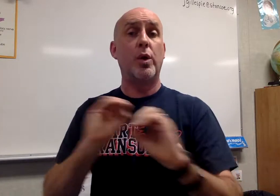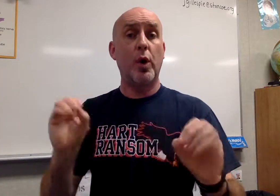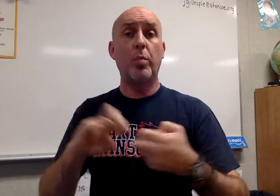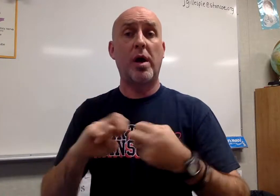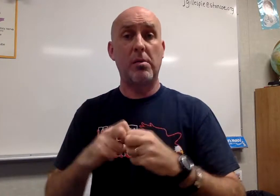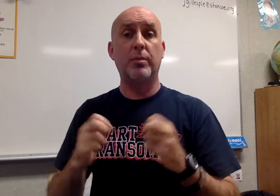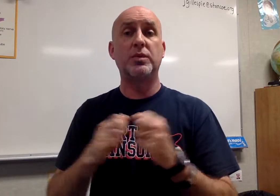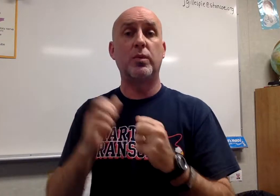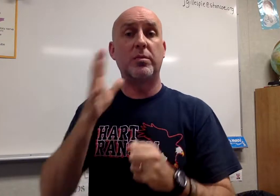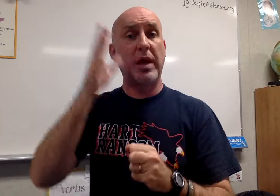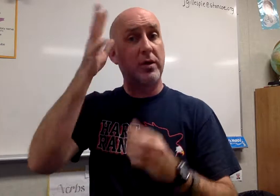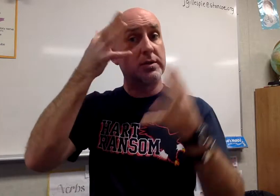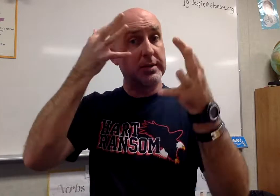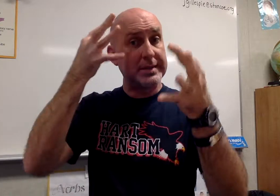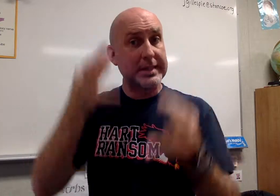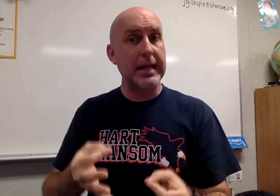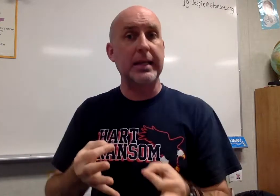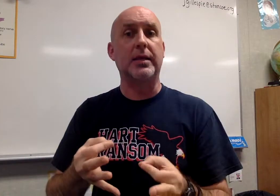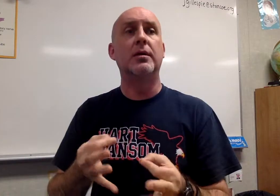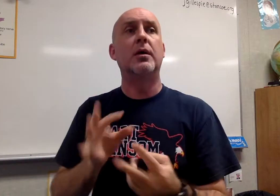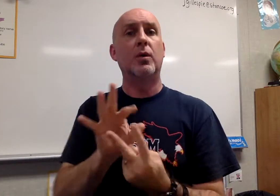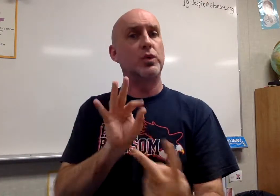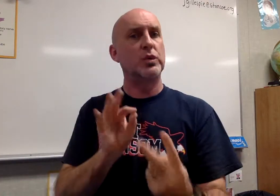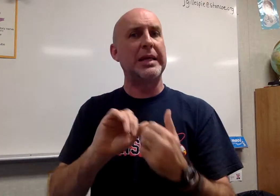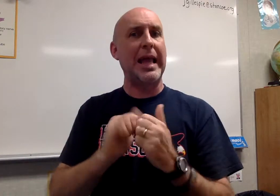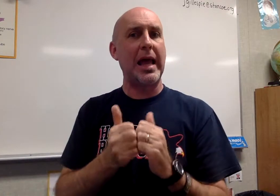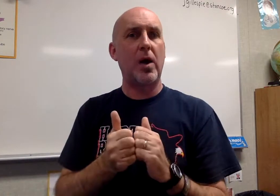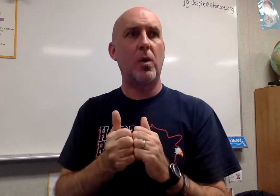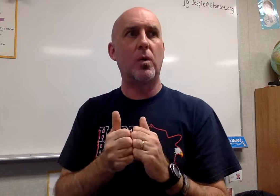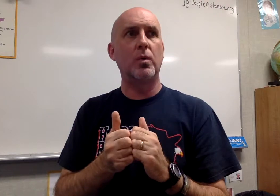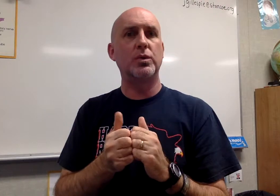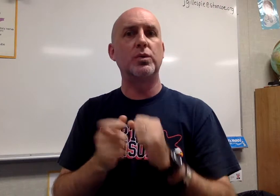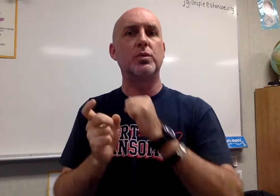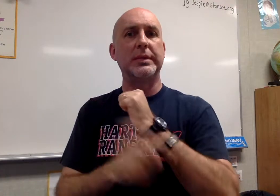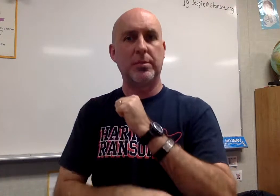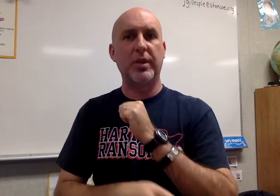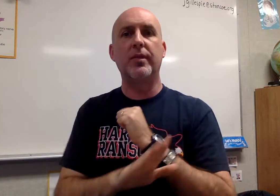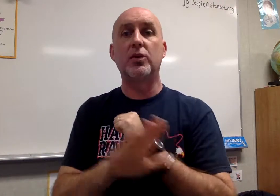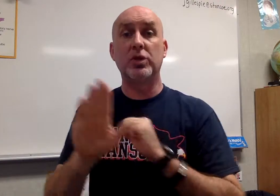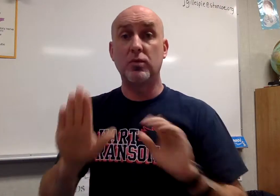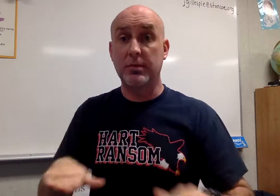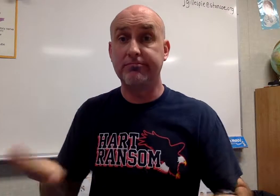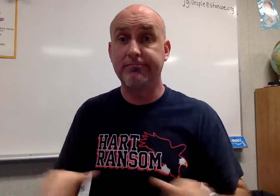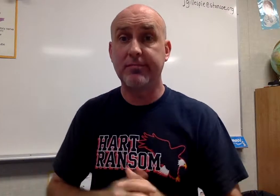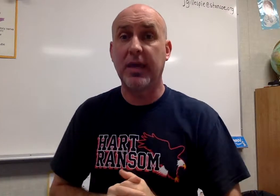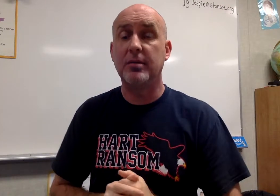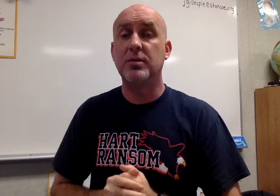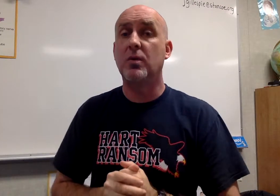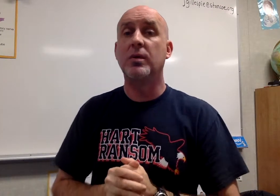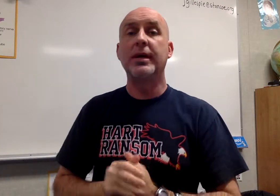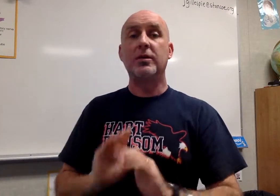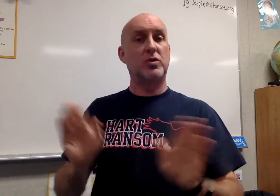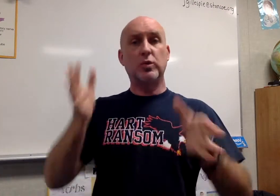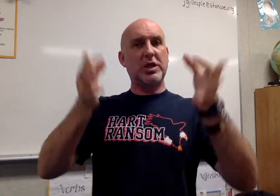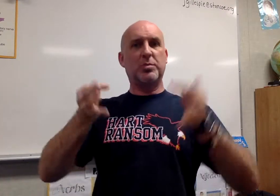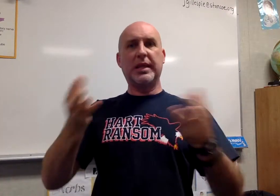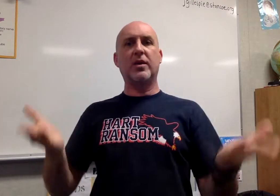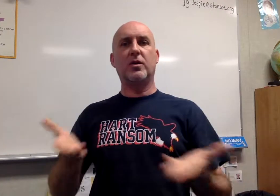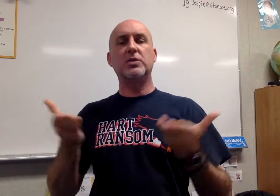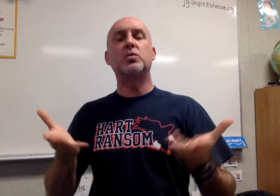no problems with parents choosing how to discipline their children. Okay, so no judgment here. I just